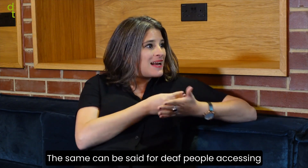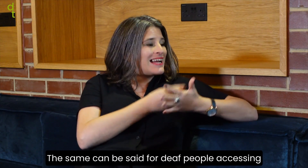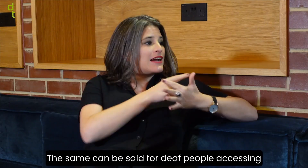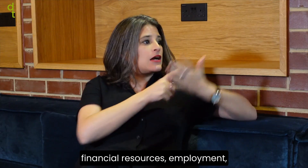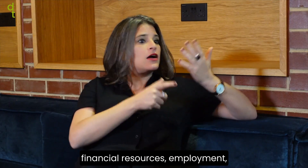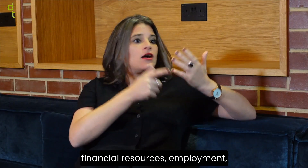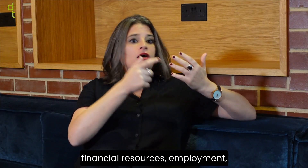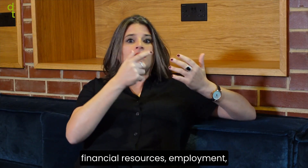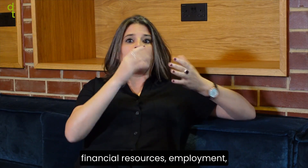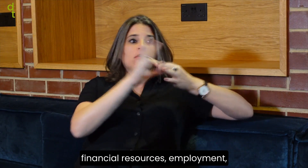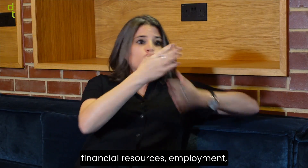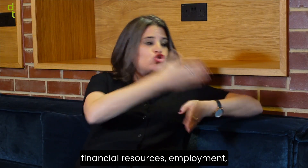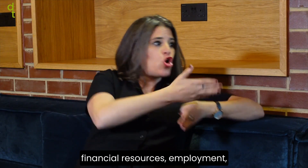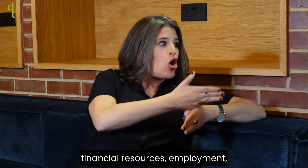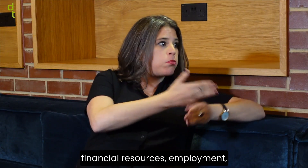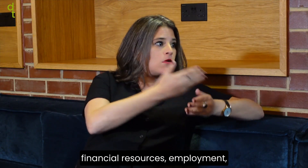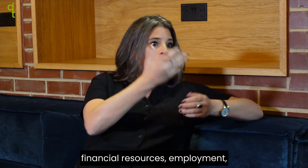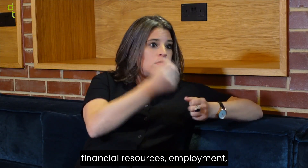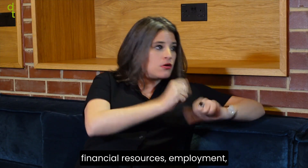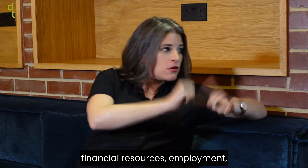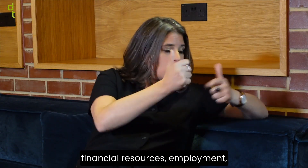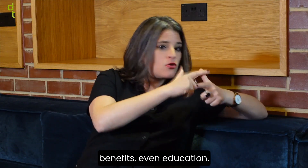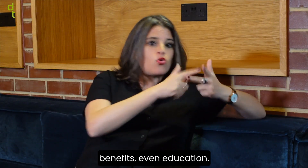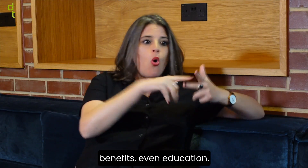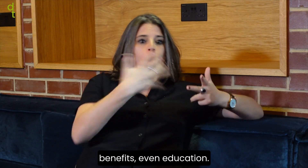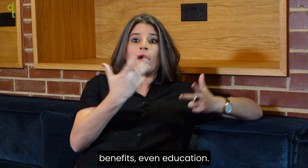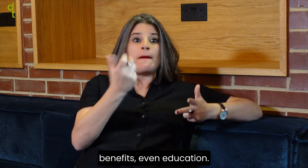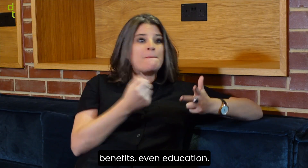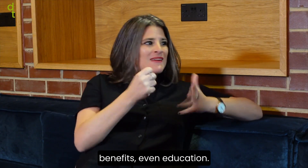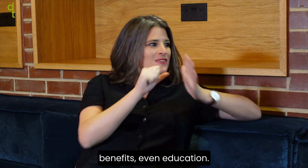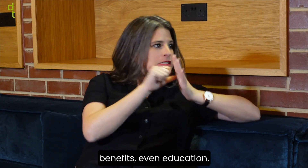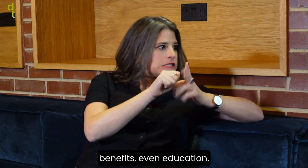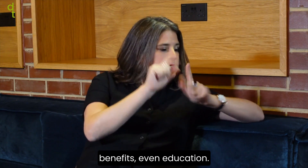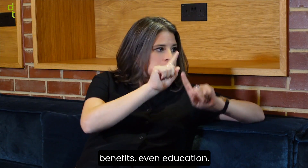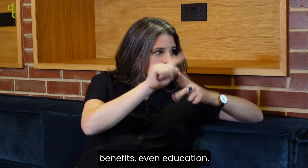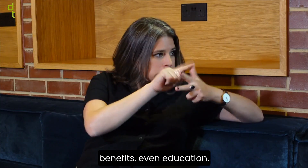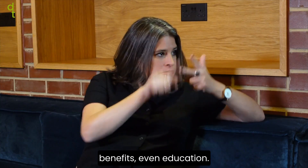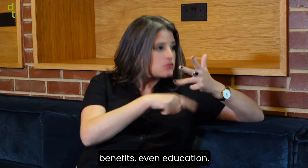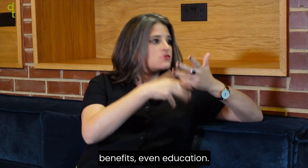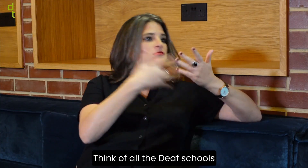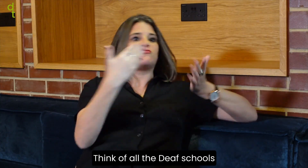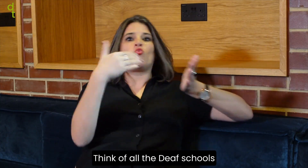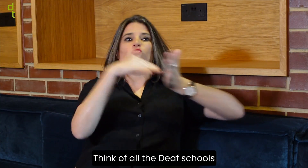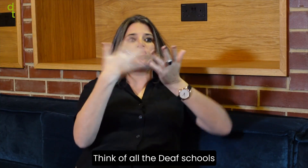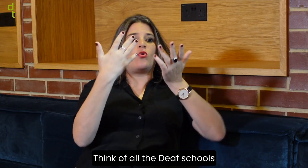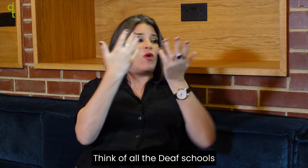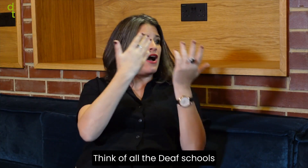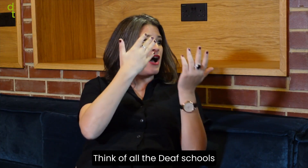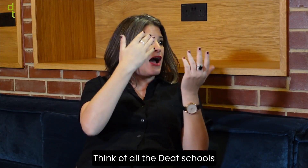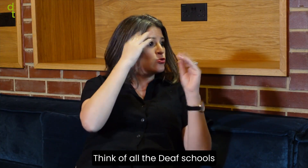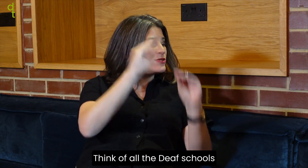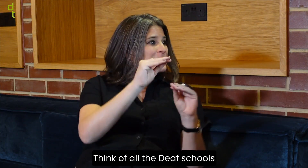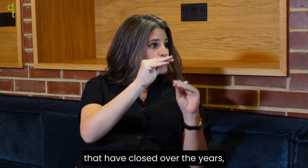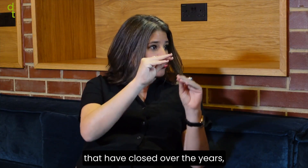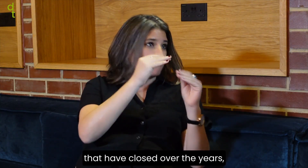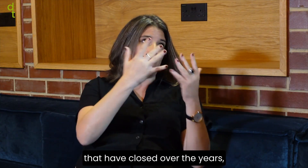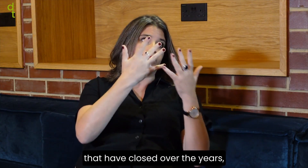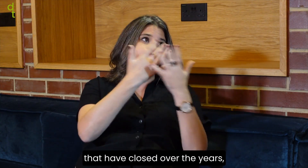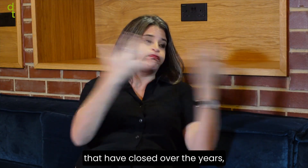people accessing financial resources, employment, benefits, even education. Think of all the deaf schools that have closed over